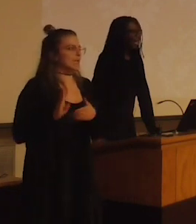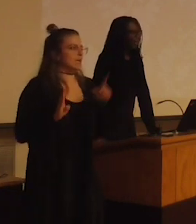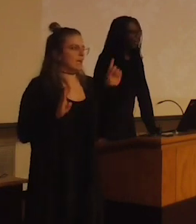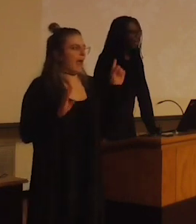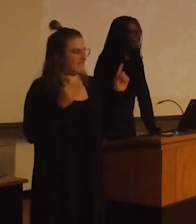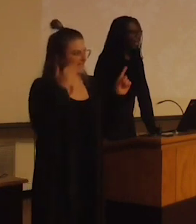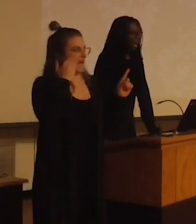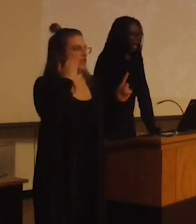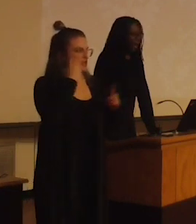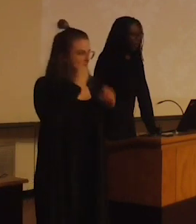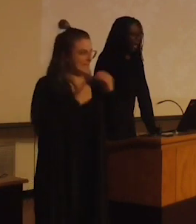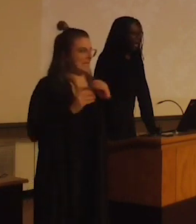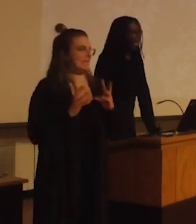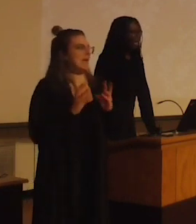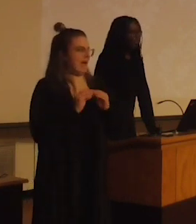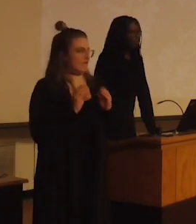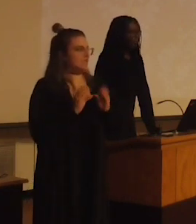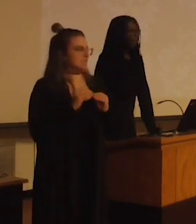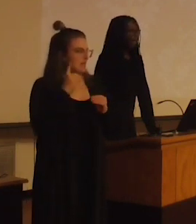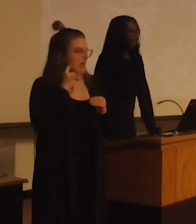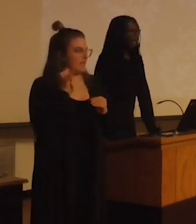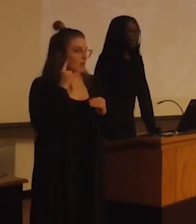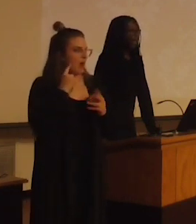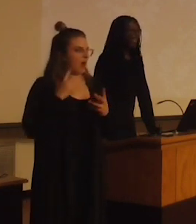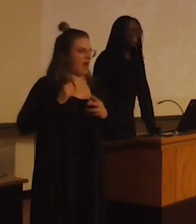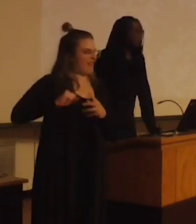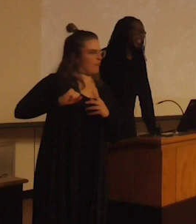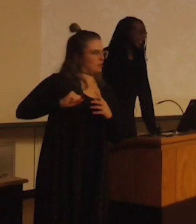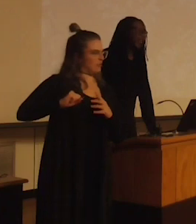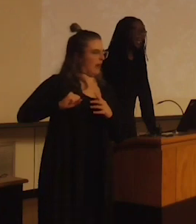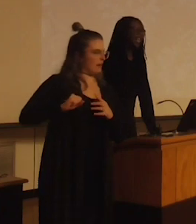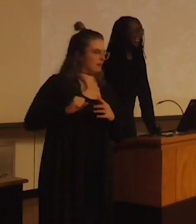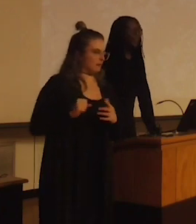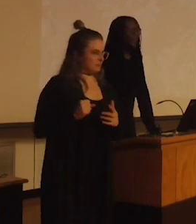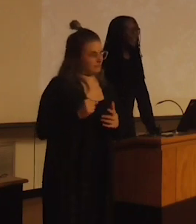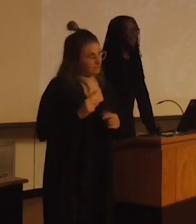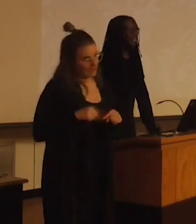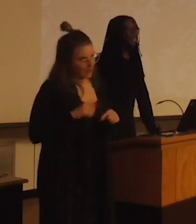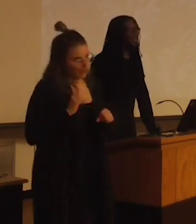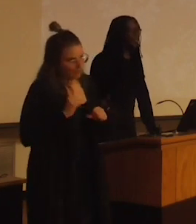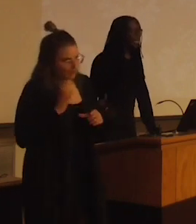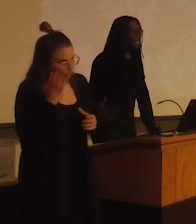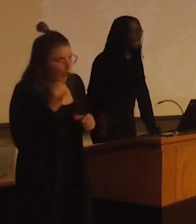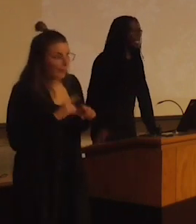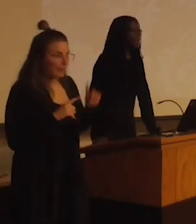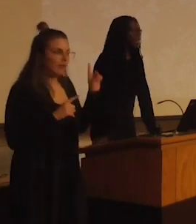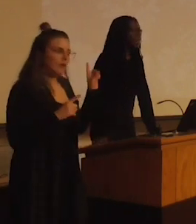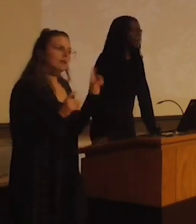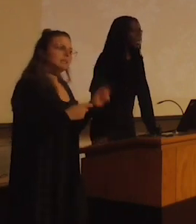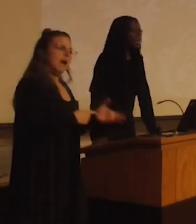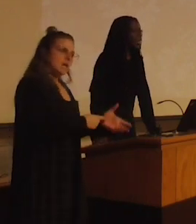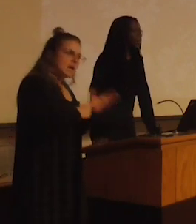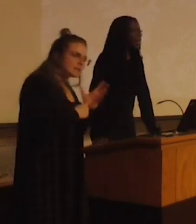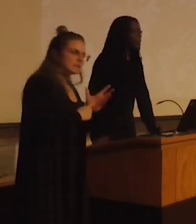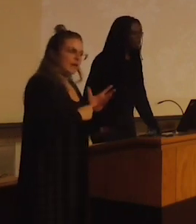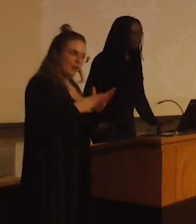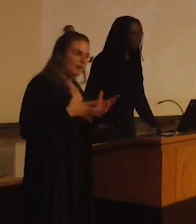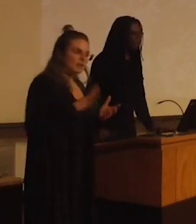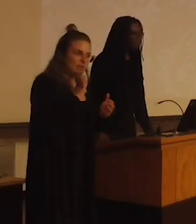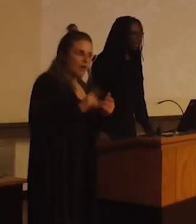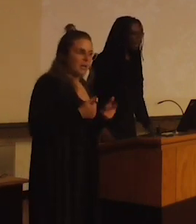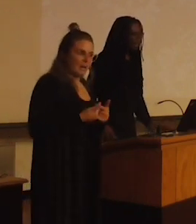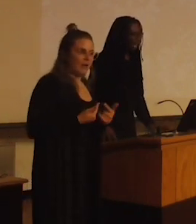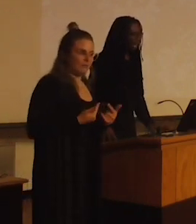Conscious Eating Conference, and I got a lot of pushback. I can't imagine why, but this was just a really necessary thing for us to talk about,